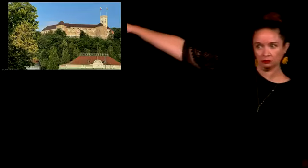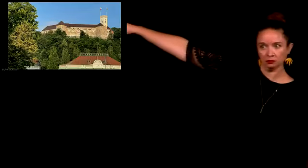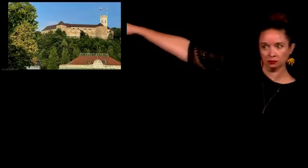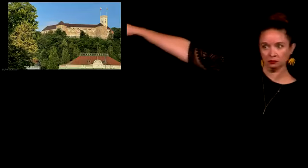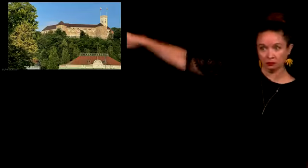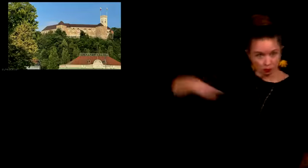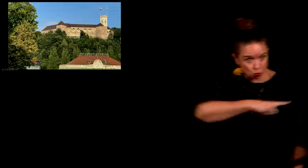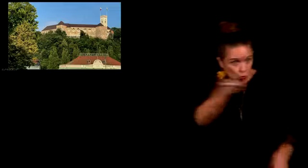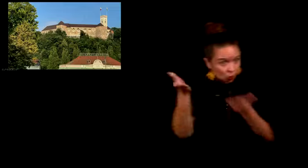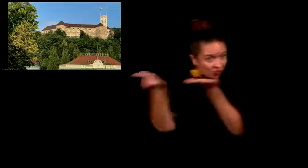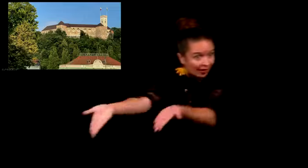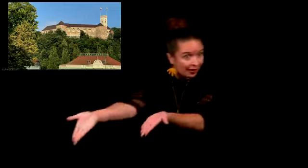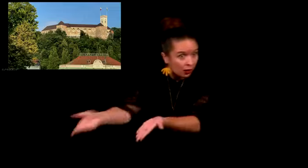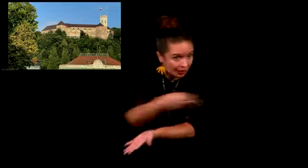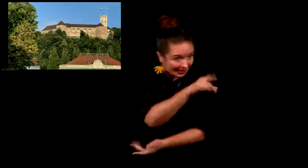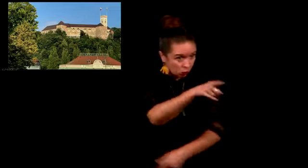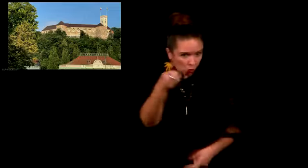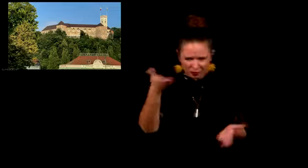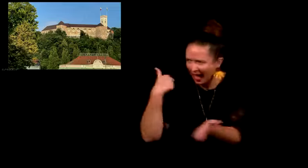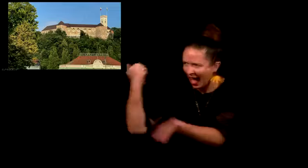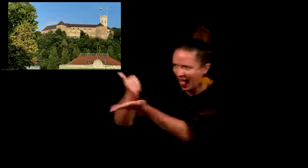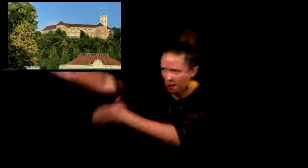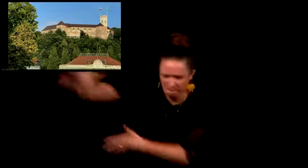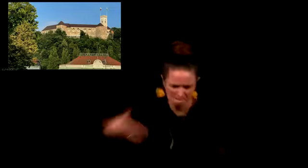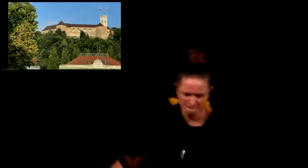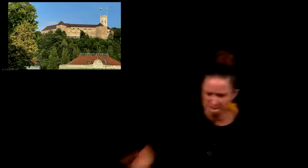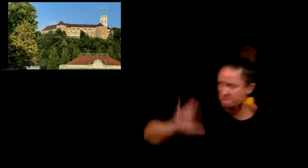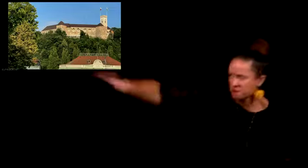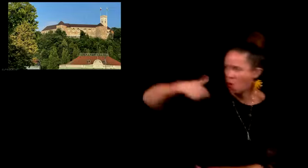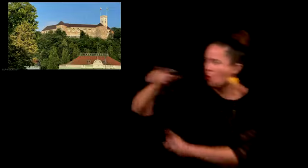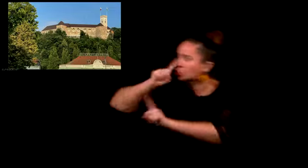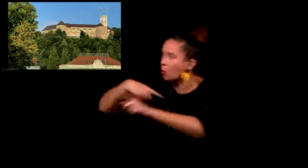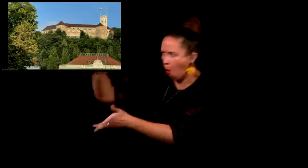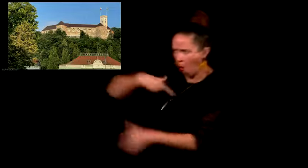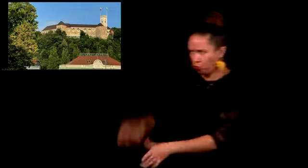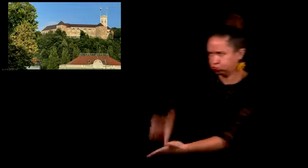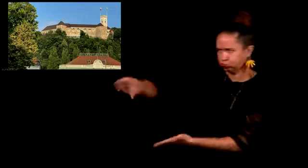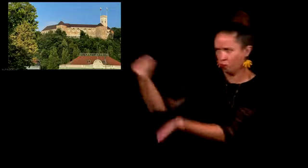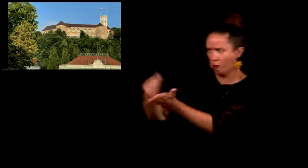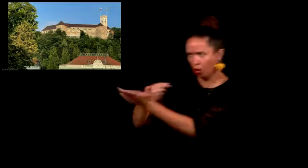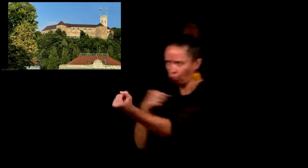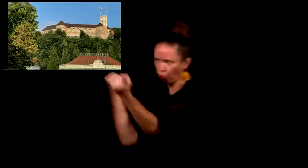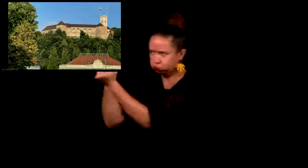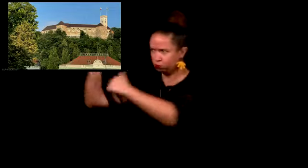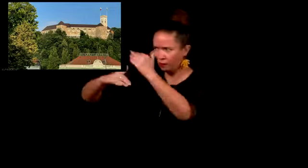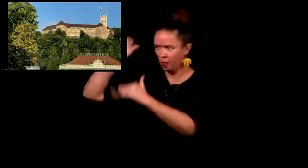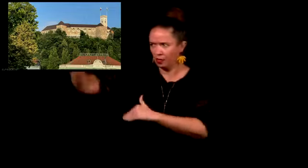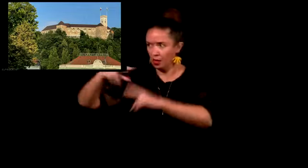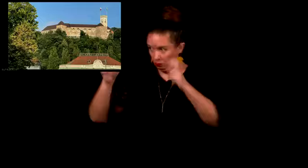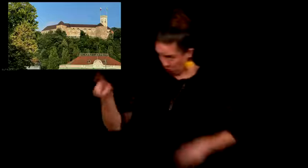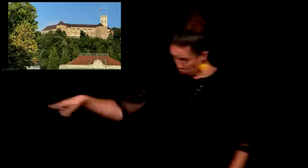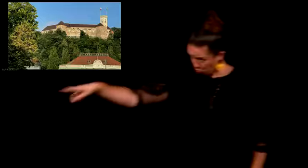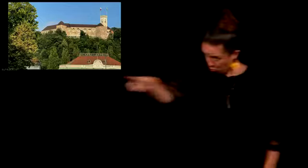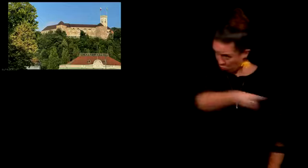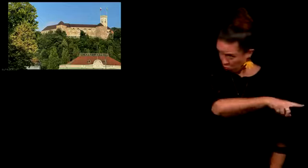But we're only seeing the results of this. I mean, you guys weren't there. Nobody helped pick up the bricks and, you know, get the money and support the